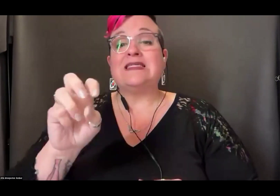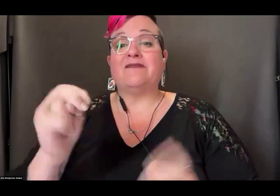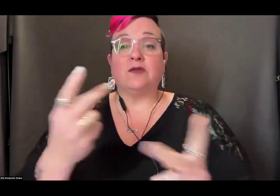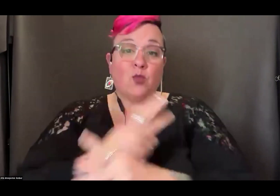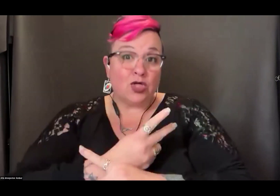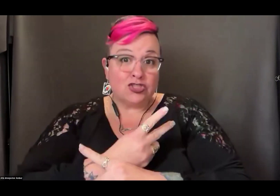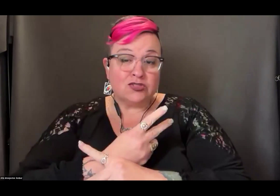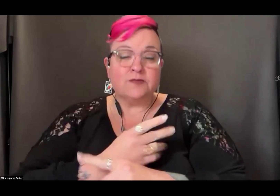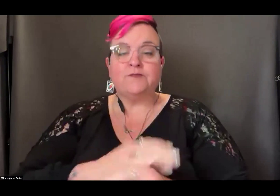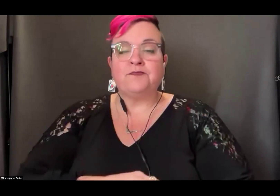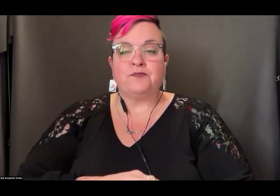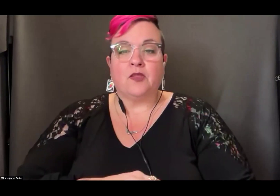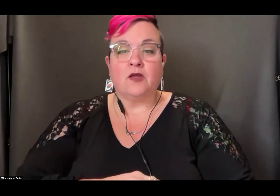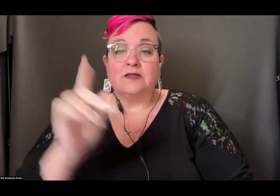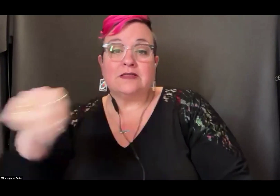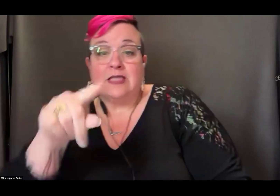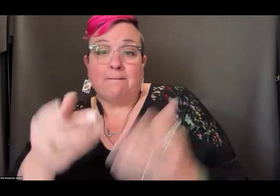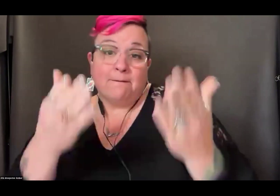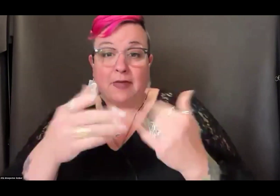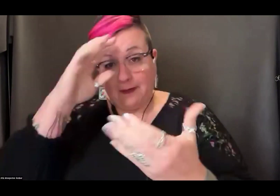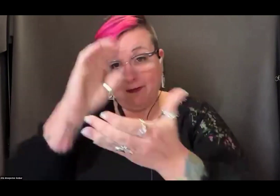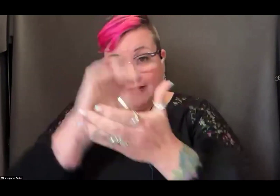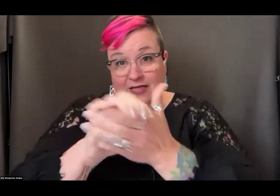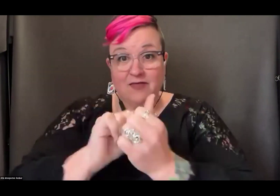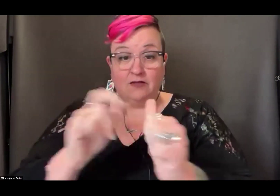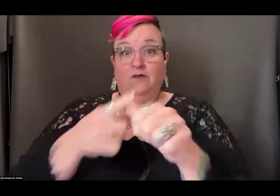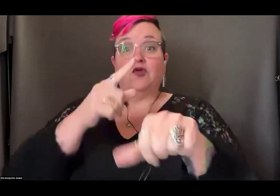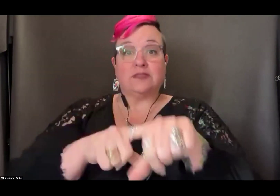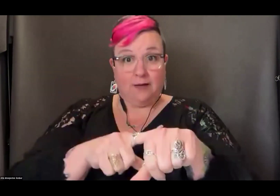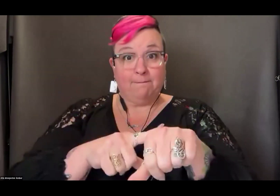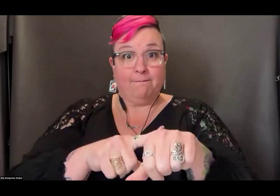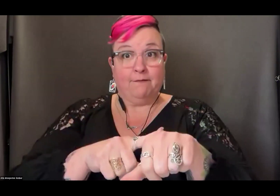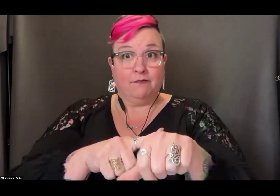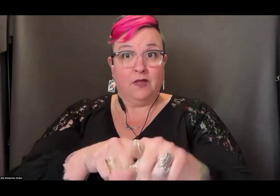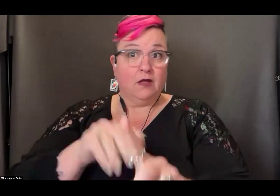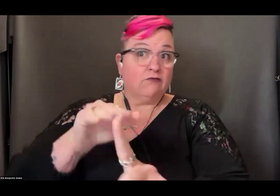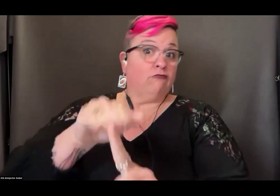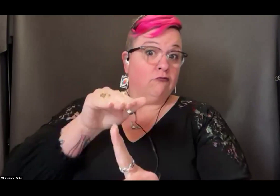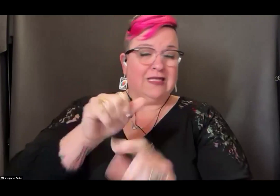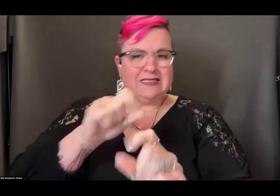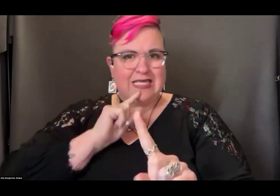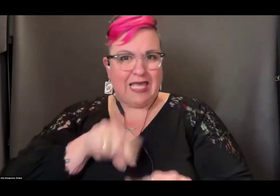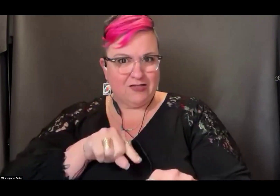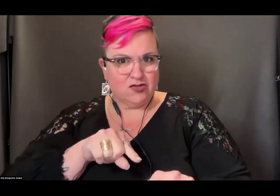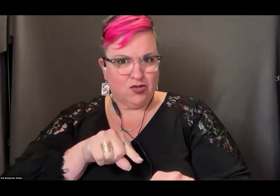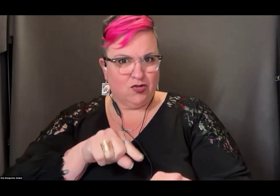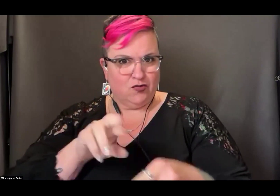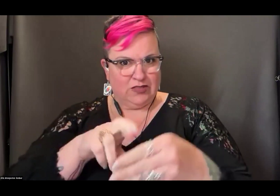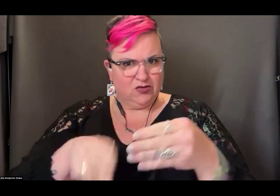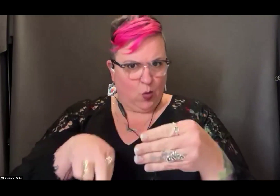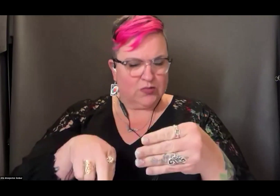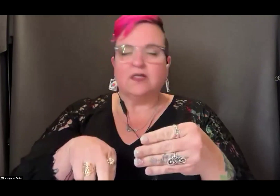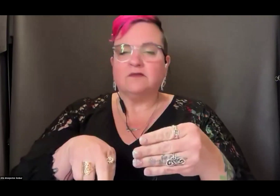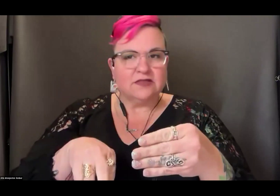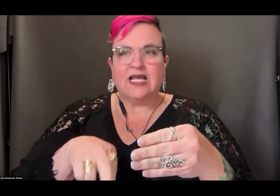worse, some might believe the first time is the answer they'll get, and